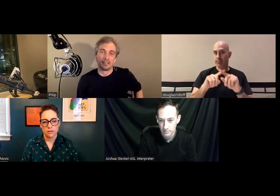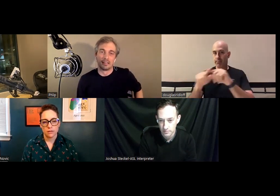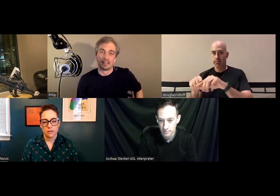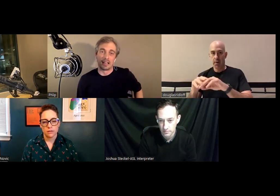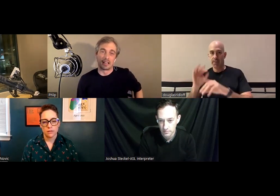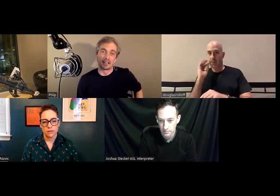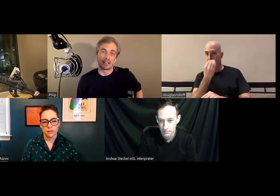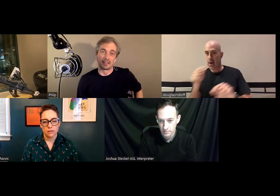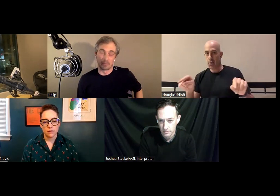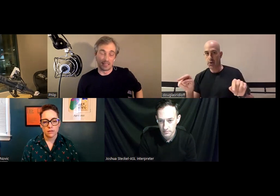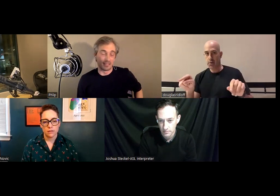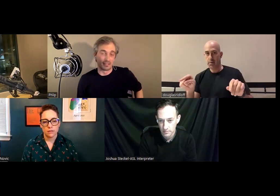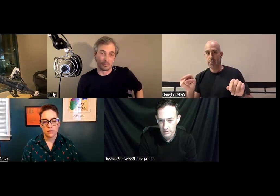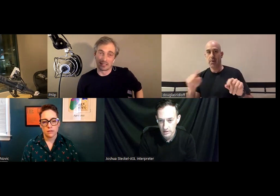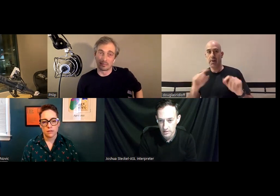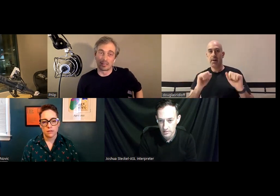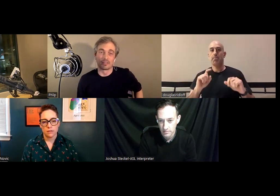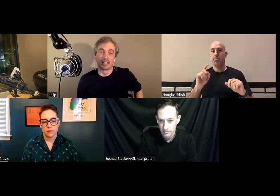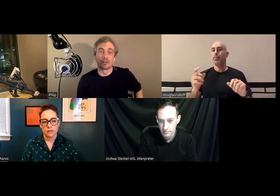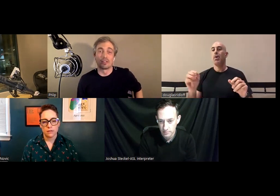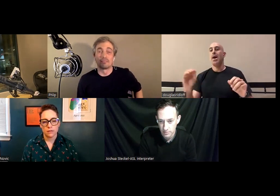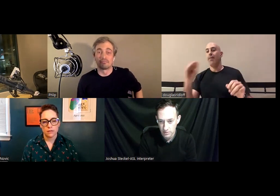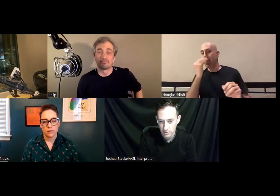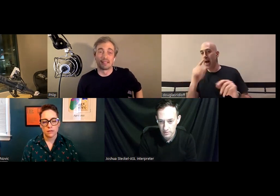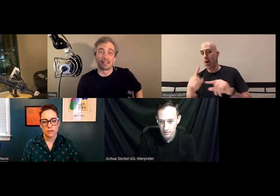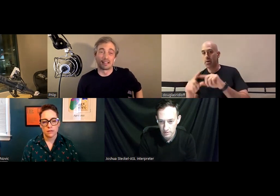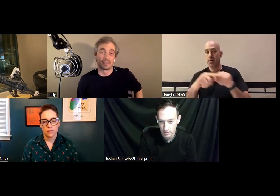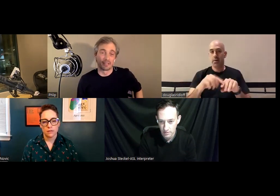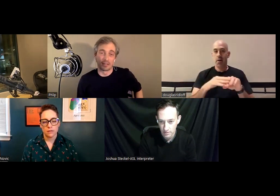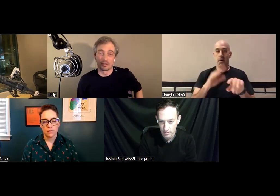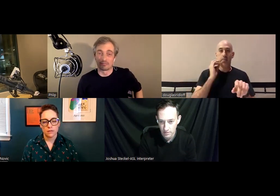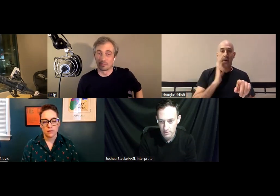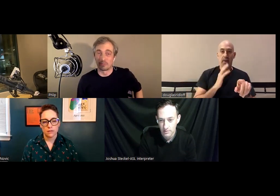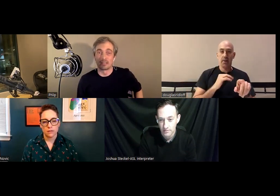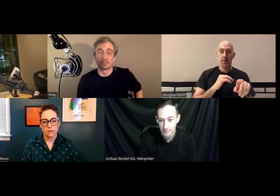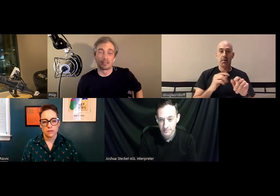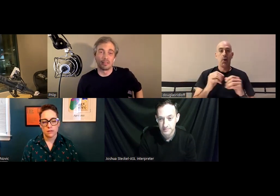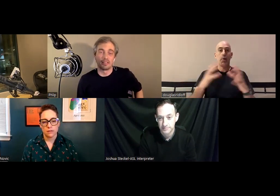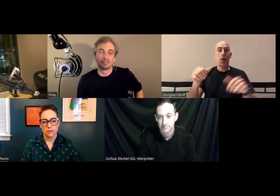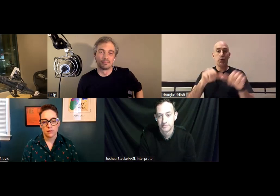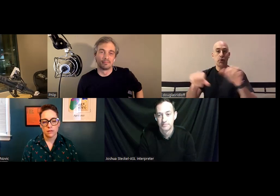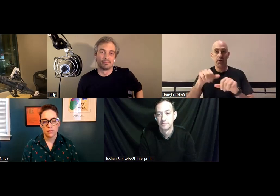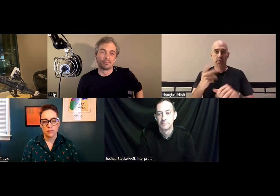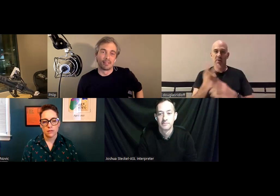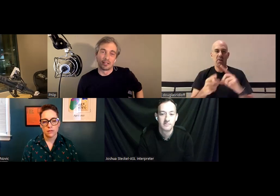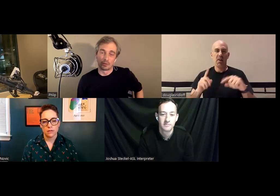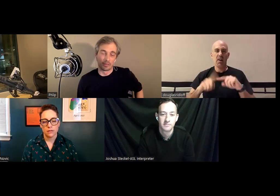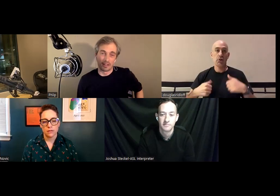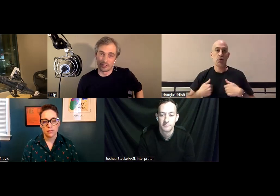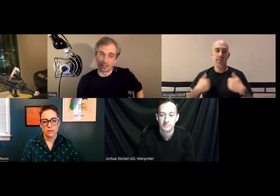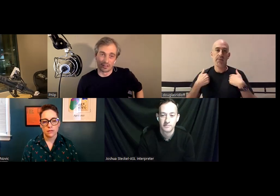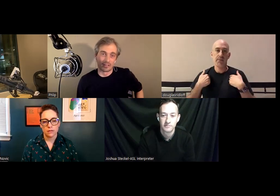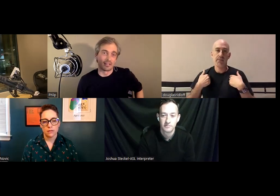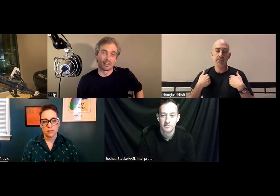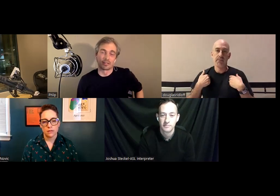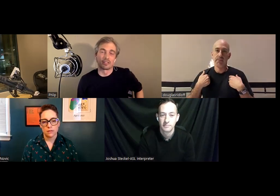other. And the bee depends upon the flower, and the flower depends upon the bee.